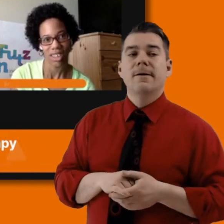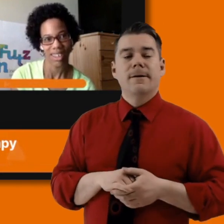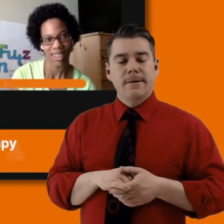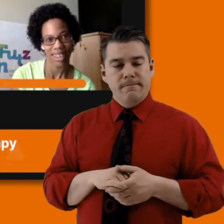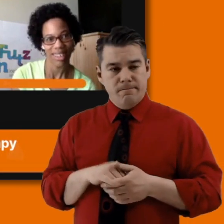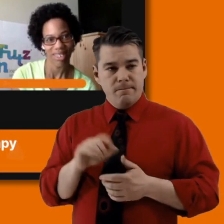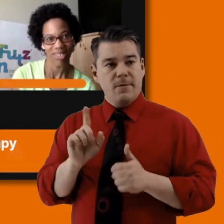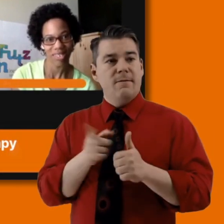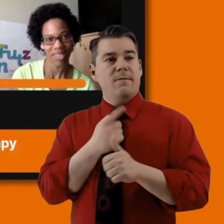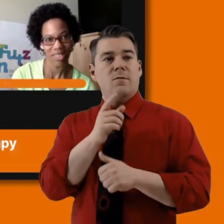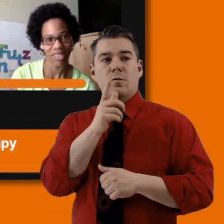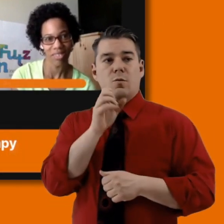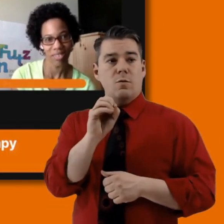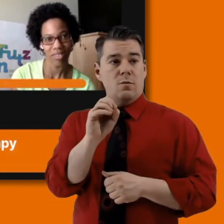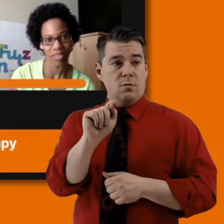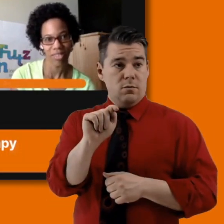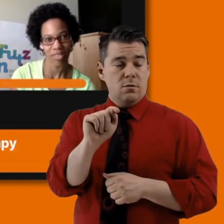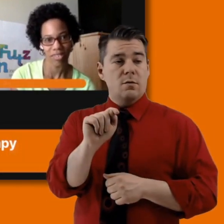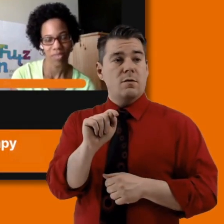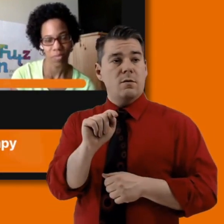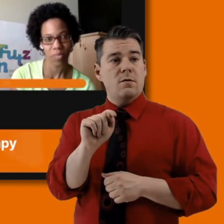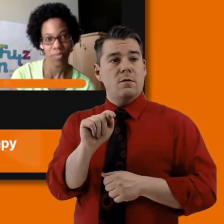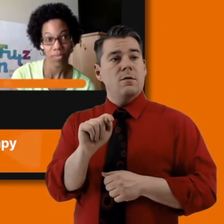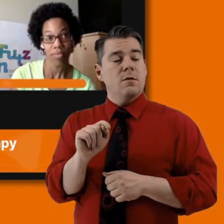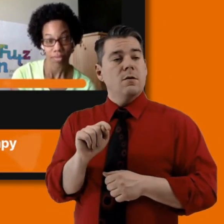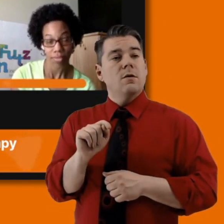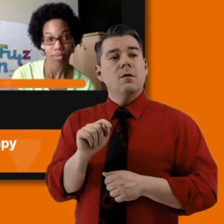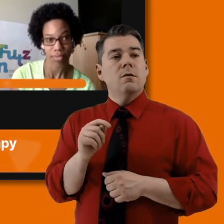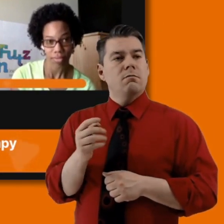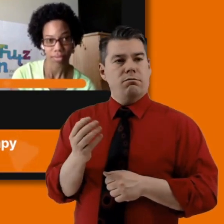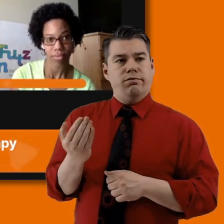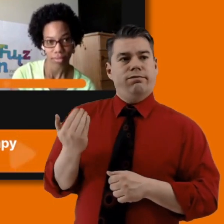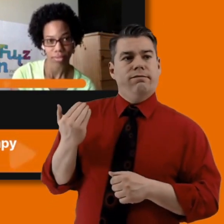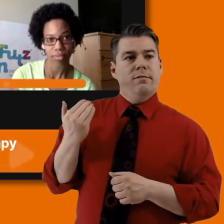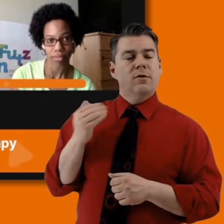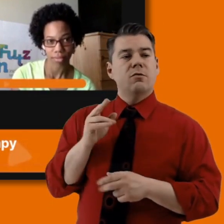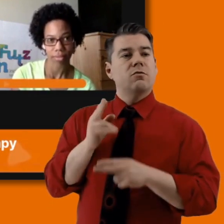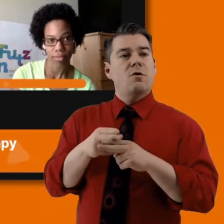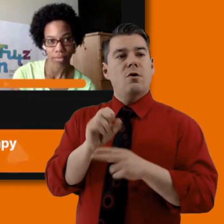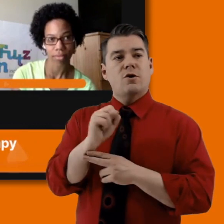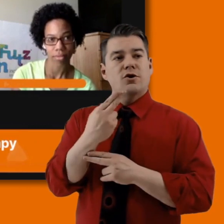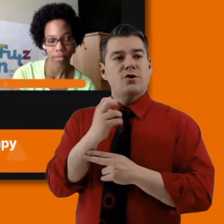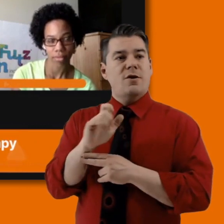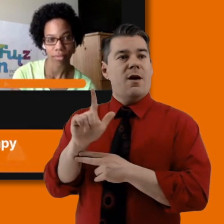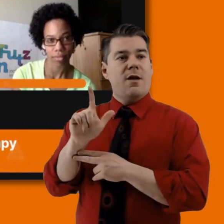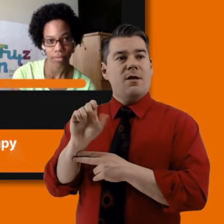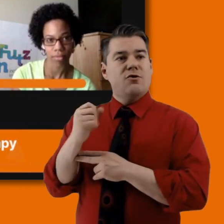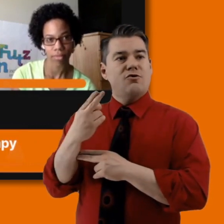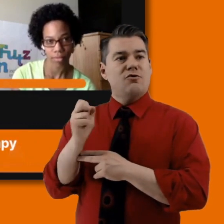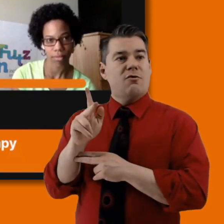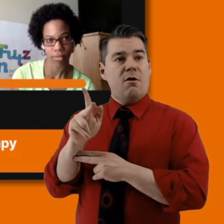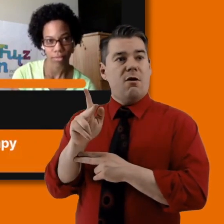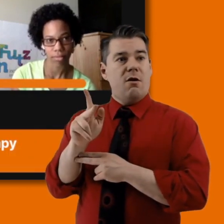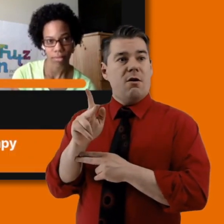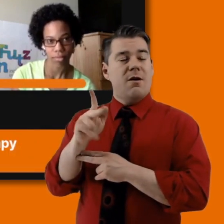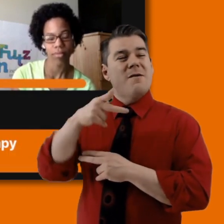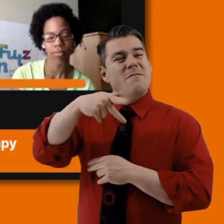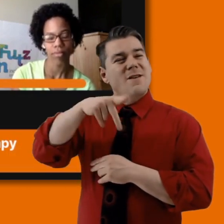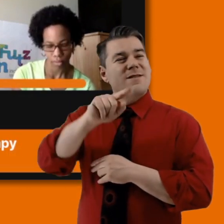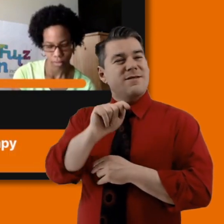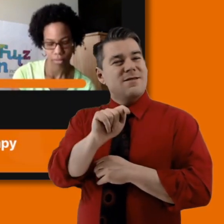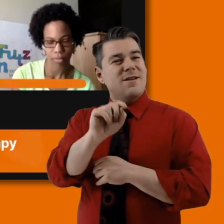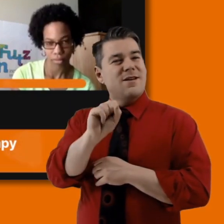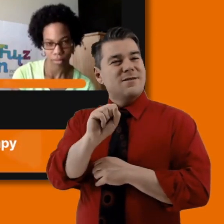first OTs worked with veterans who at the time it was called shell shock. Now we know it's PTSD or post-traumatic